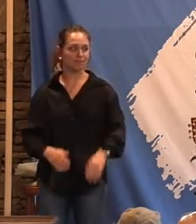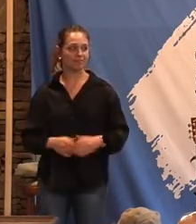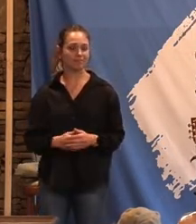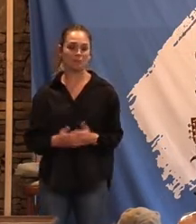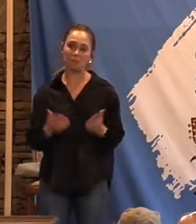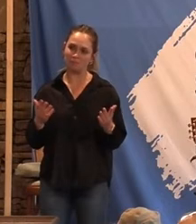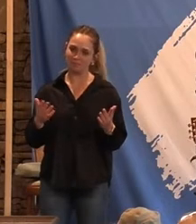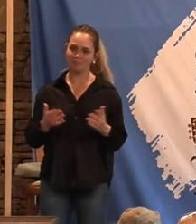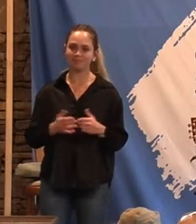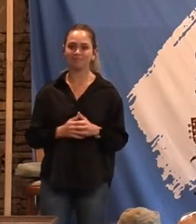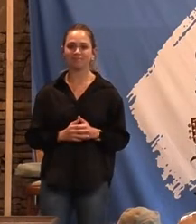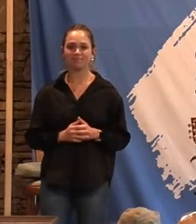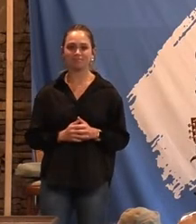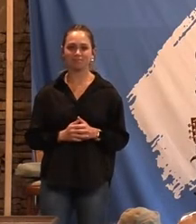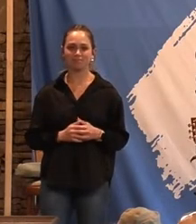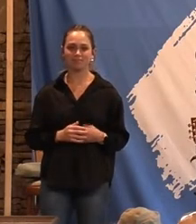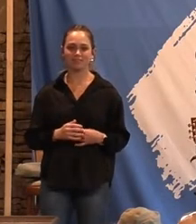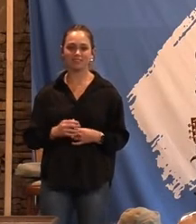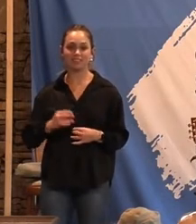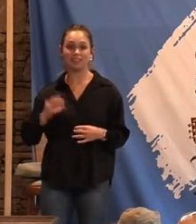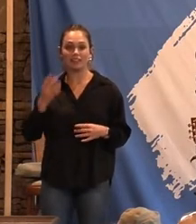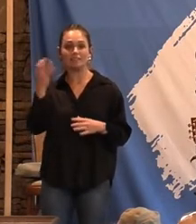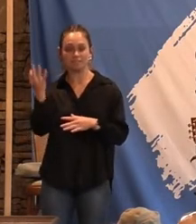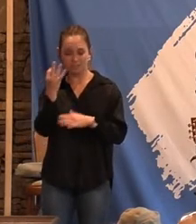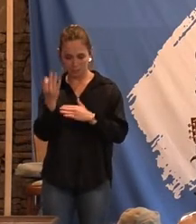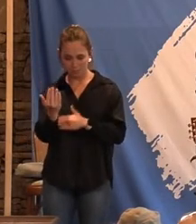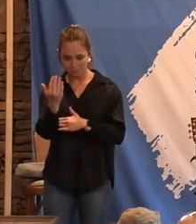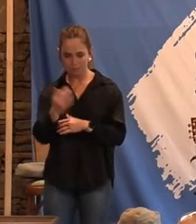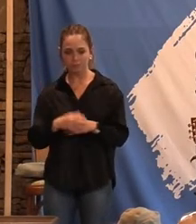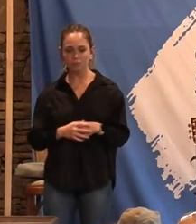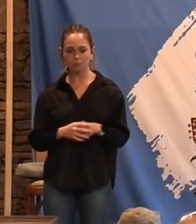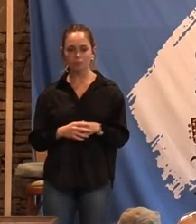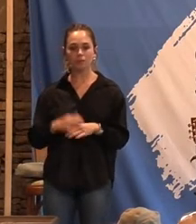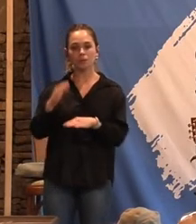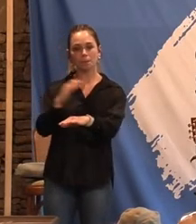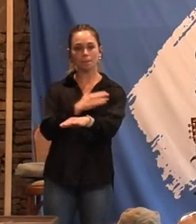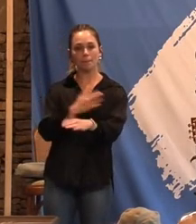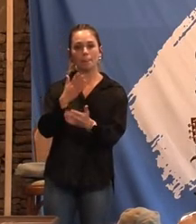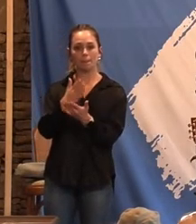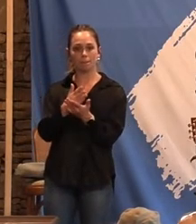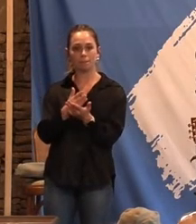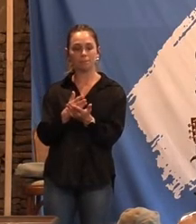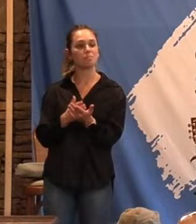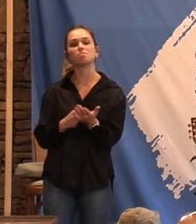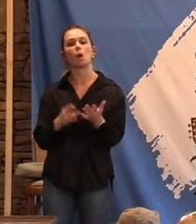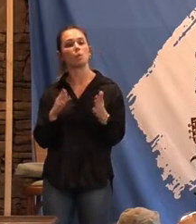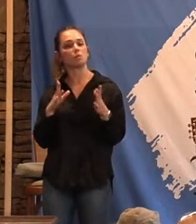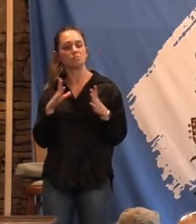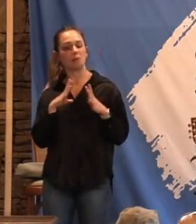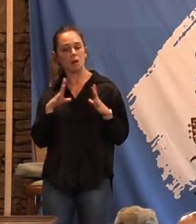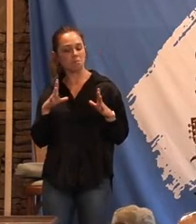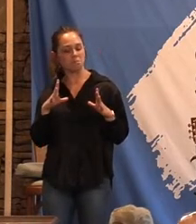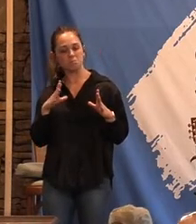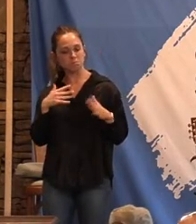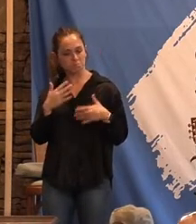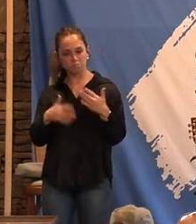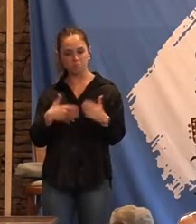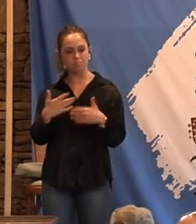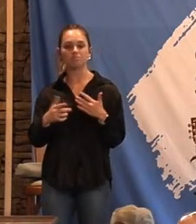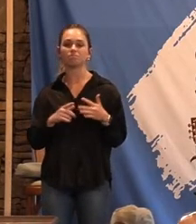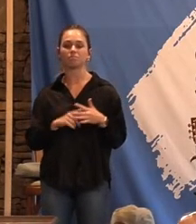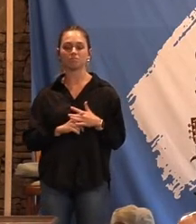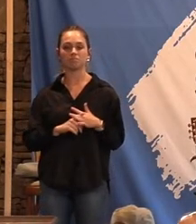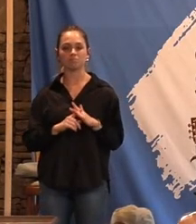Well, all right, it's Friday morning. The music part came off without any major glitches. And we start